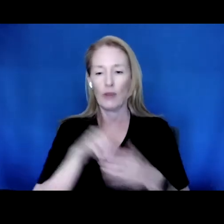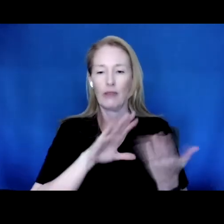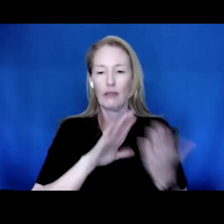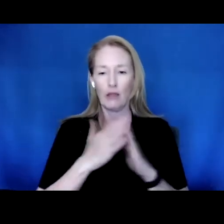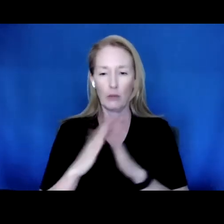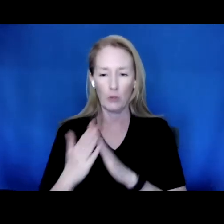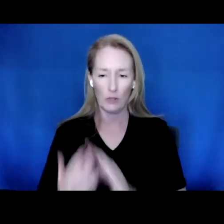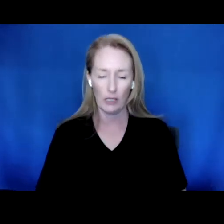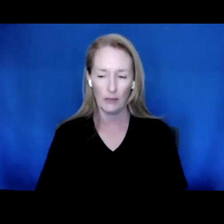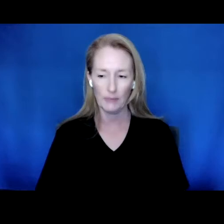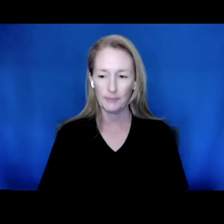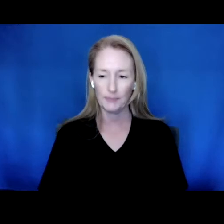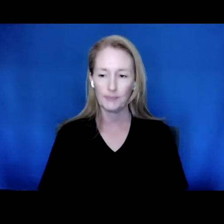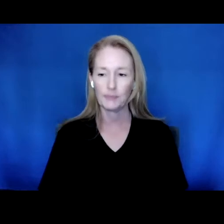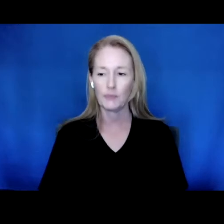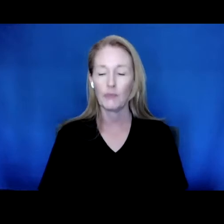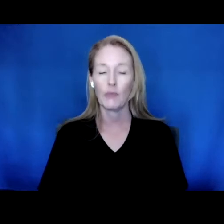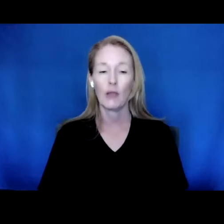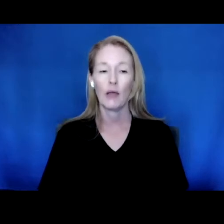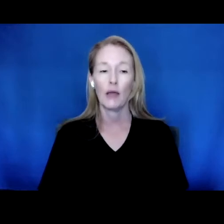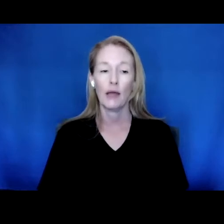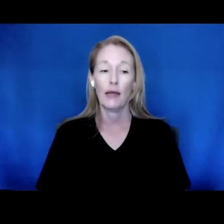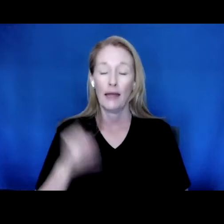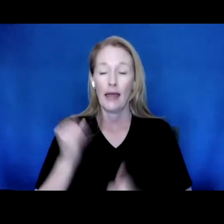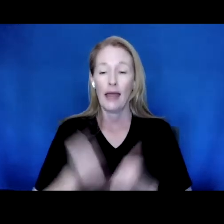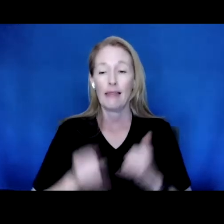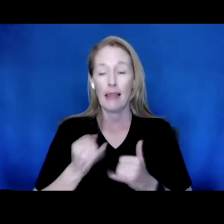And finally, I would like to acknowledge the